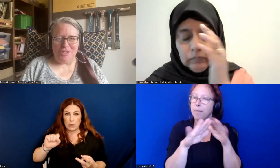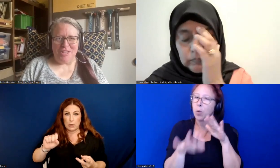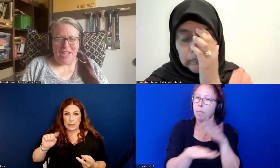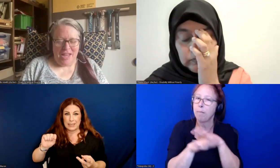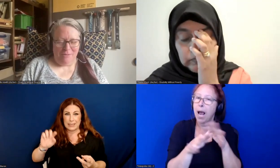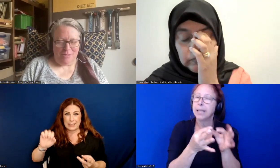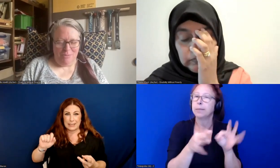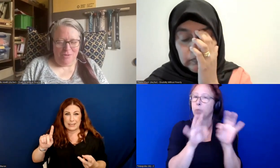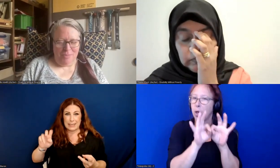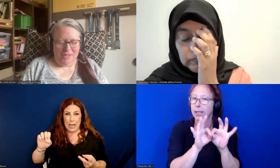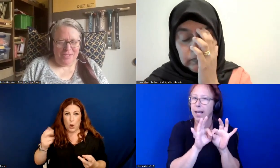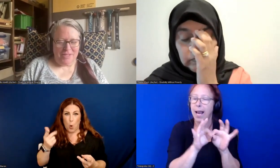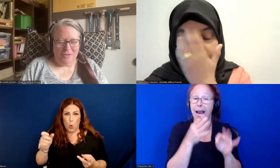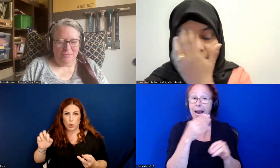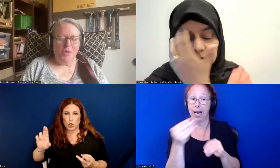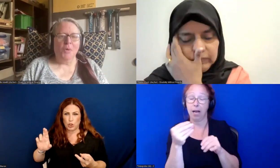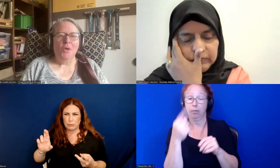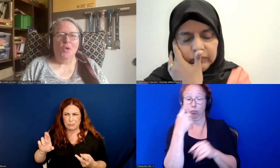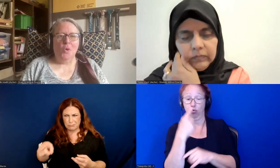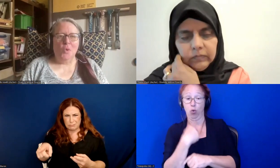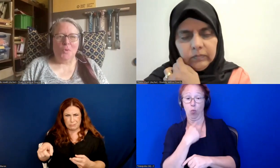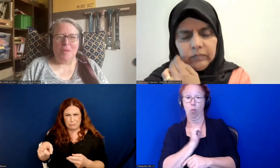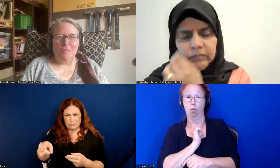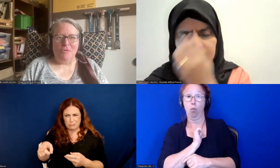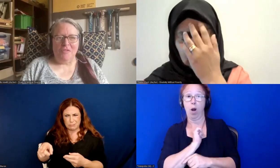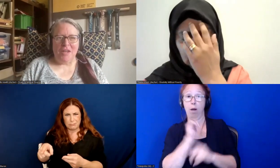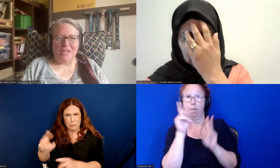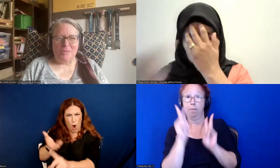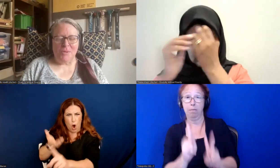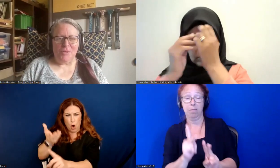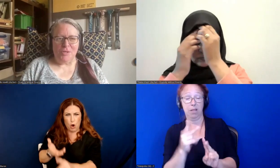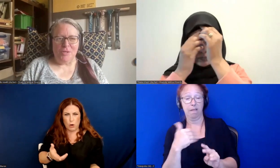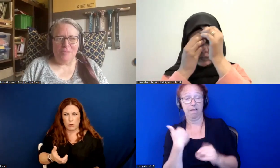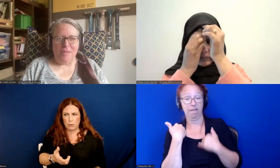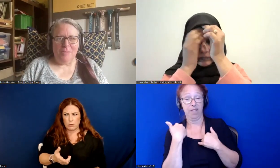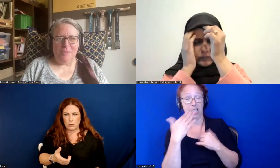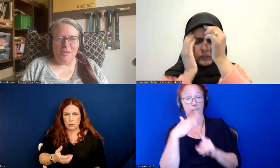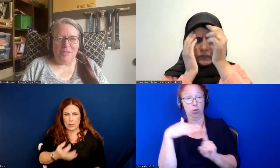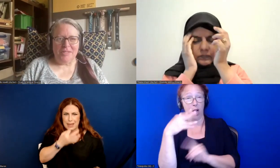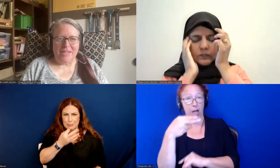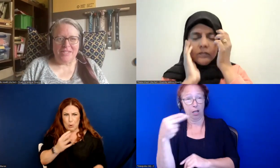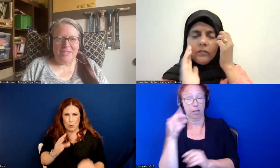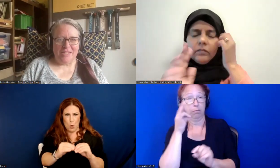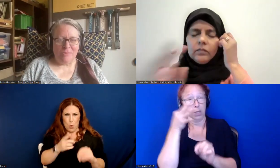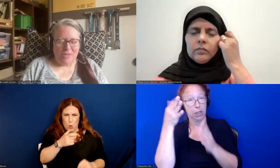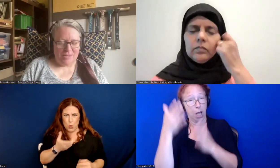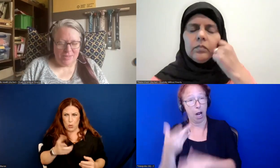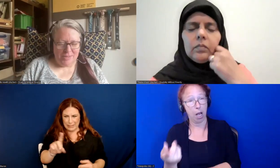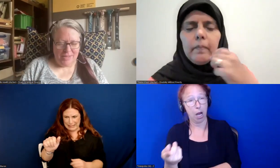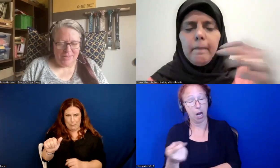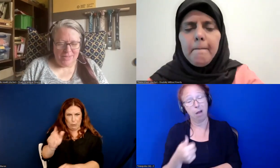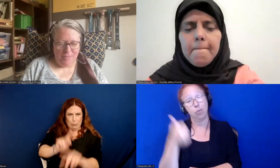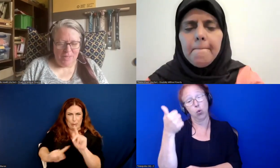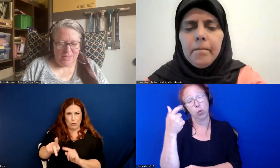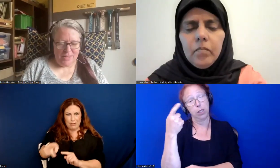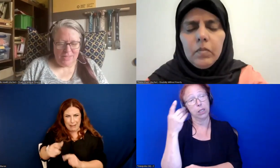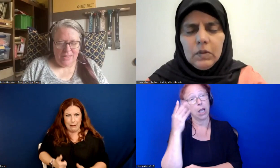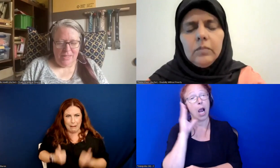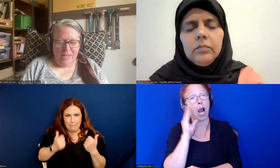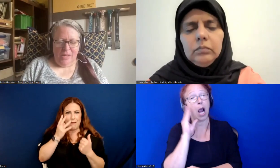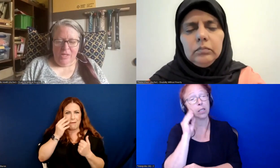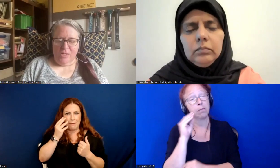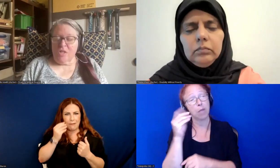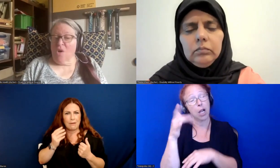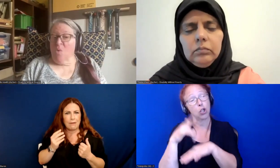to be altered in the announcement, because I don't know who could be more of an expert than the people that actually deal with this on a day-to-day